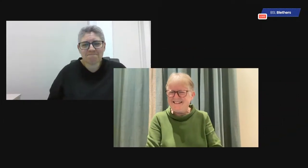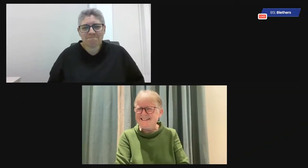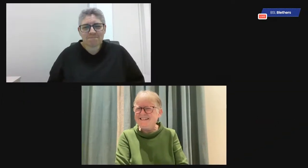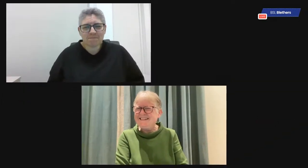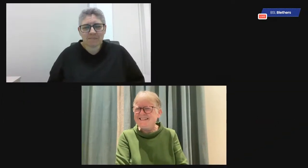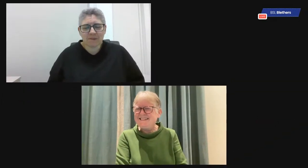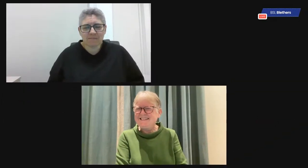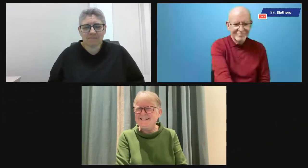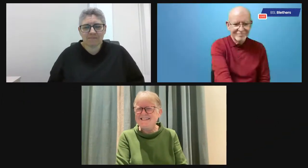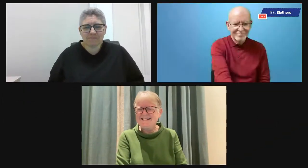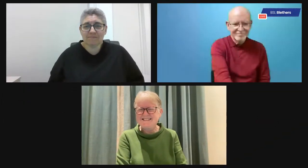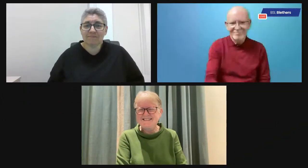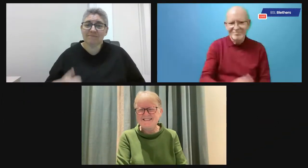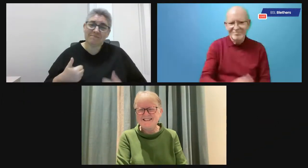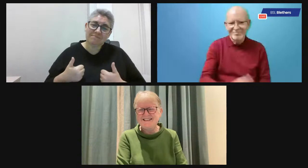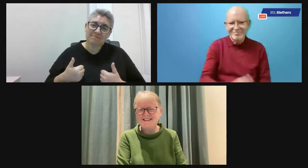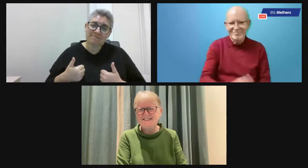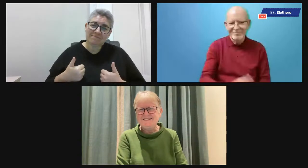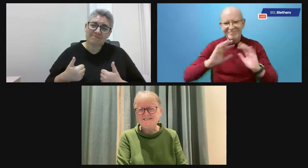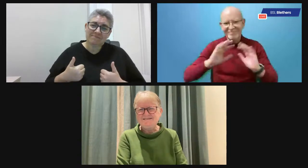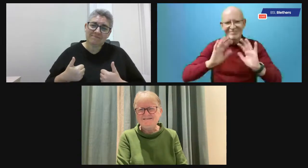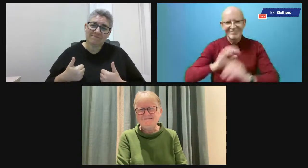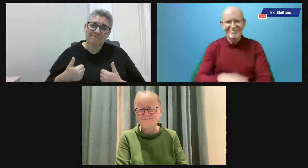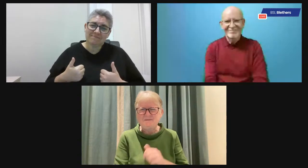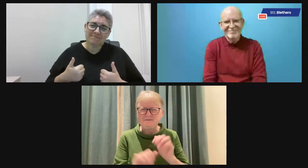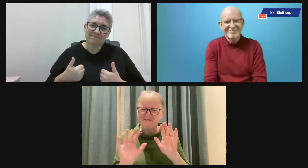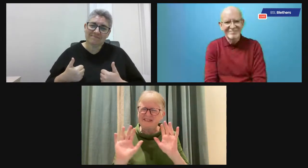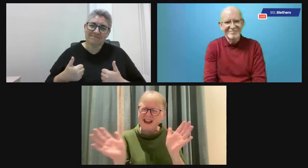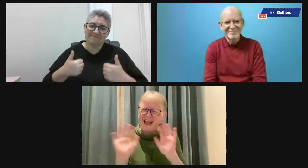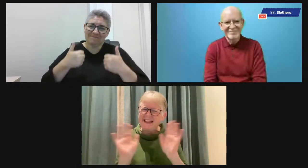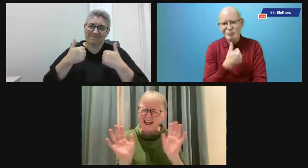our second guest. Hello, Clark, Denmark.